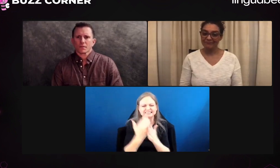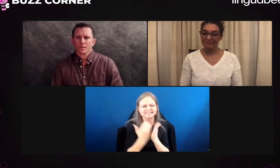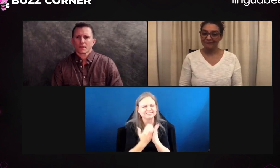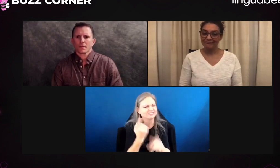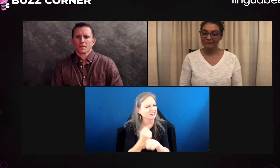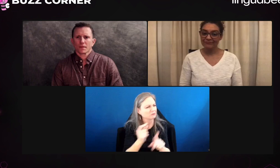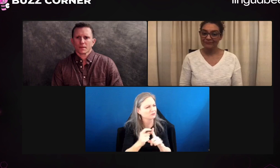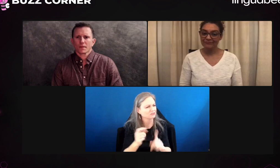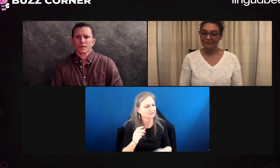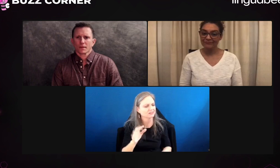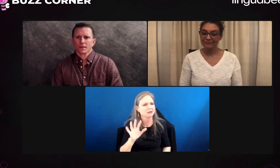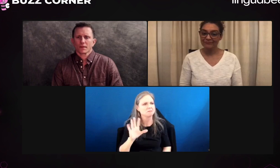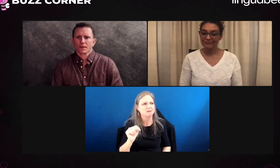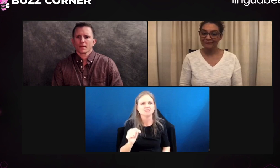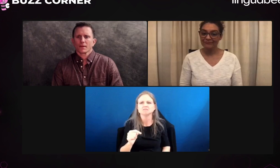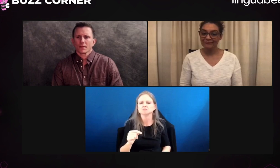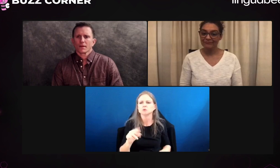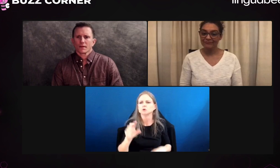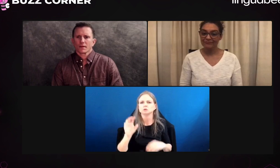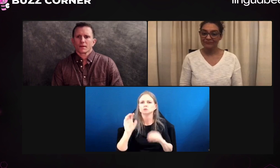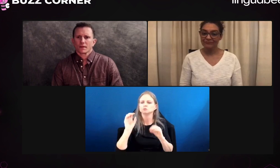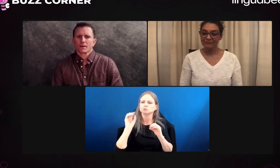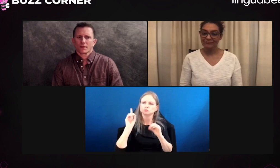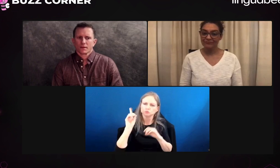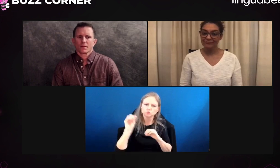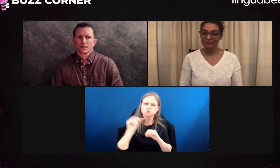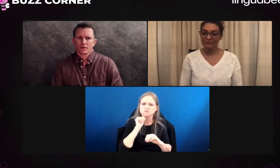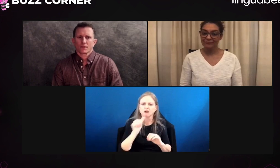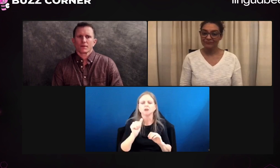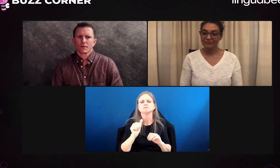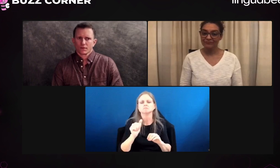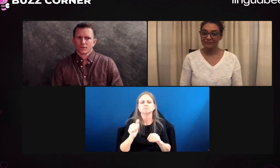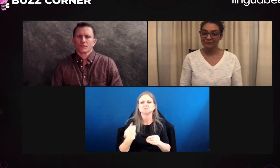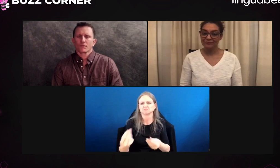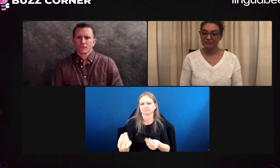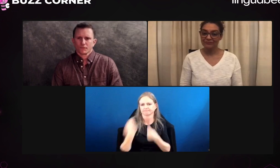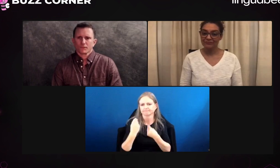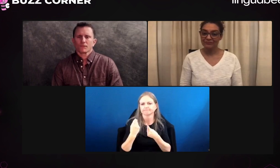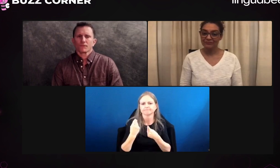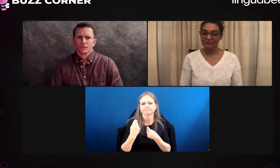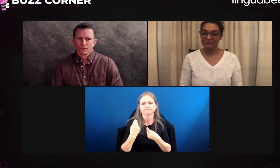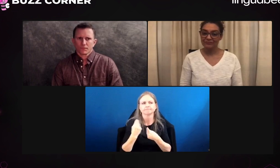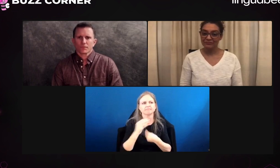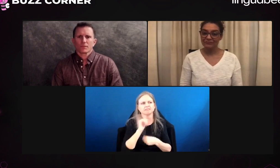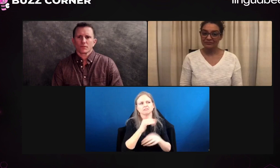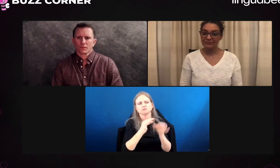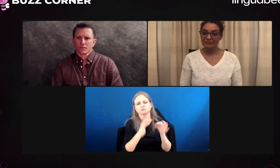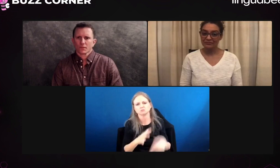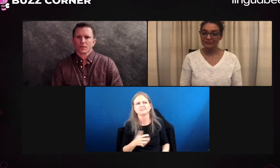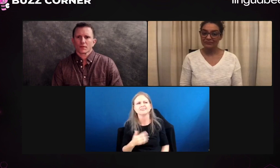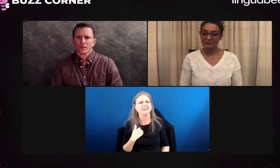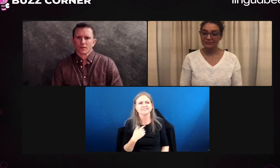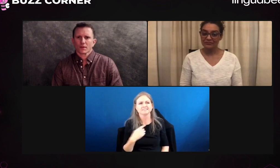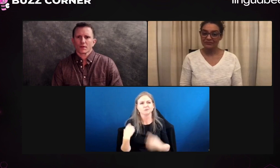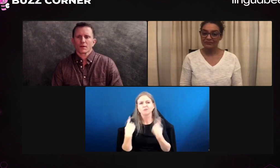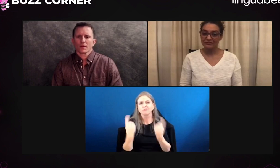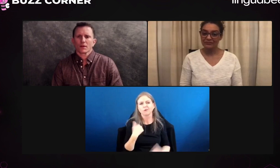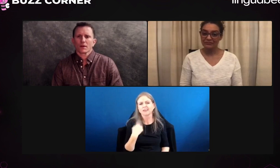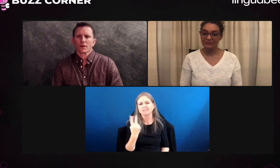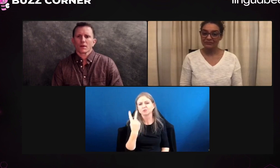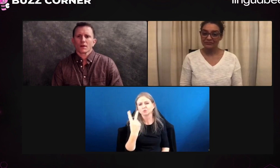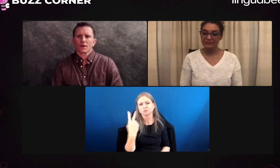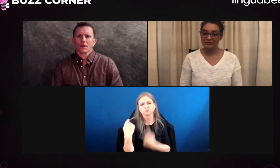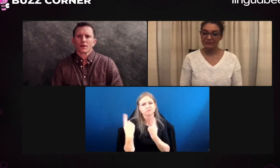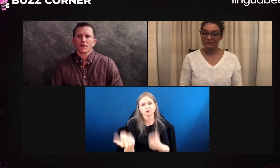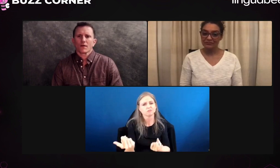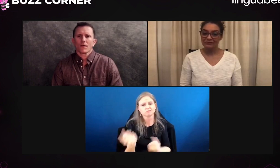to be on my blacklist. I don't know if that's the correct term, but essentially the do not call list. I do not want that